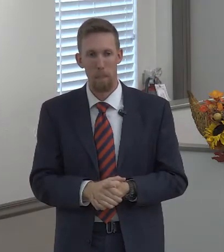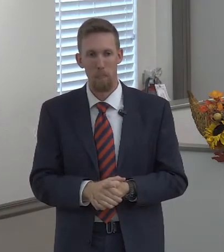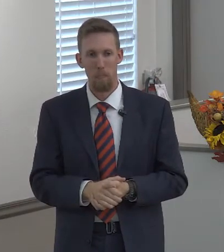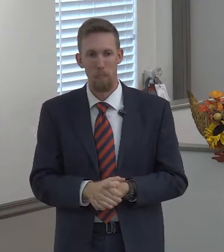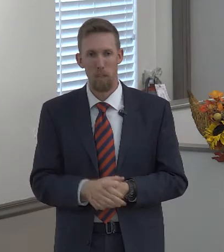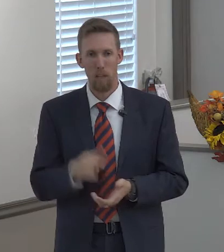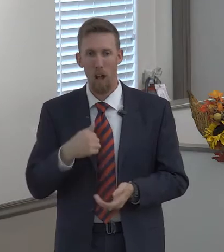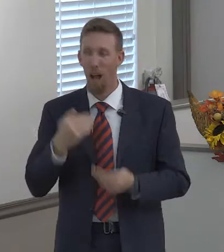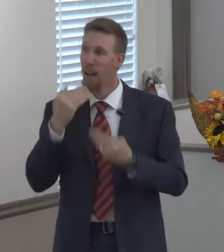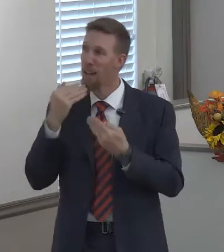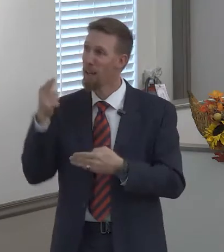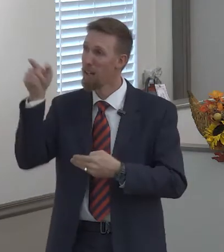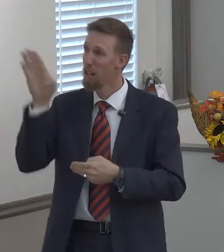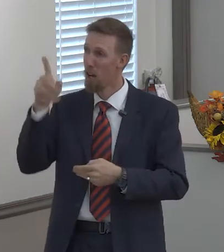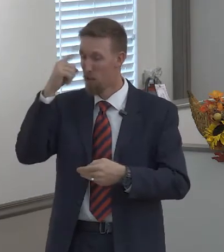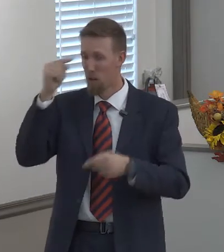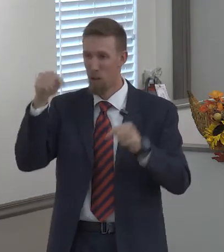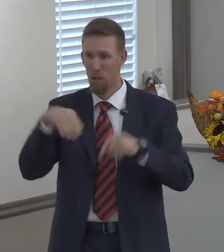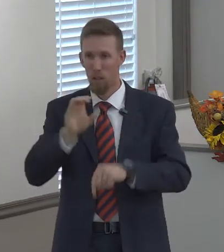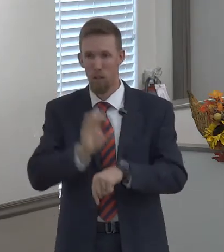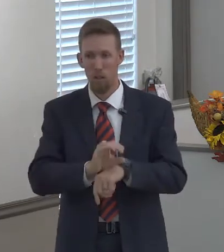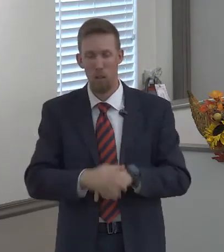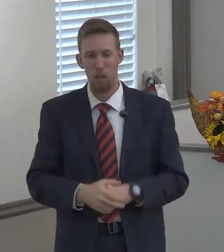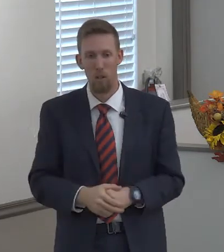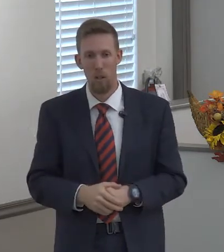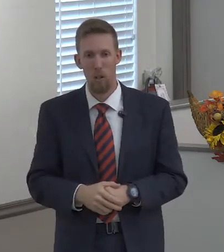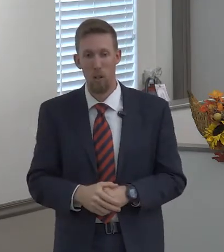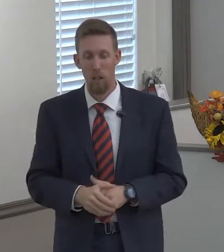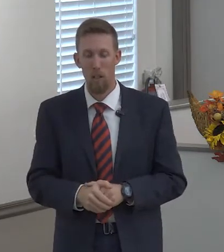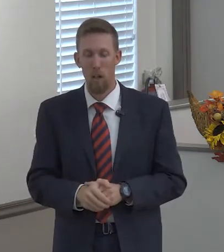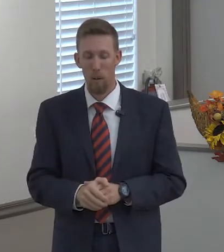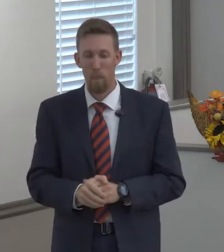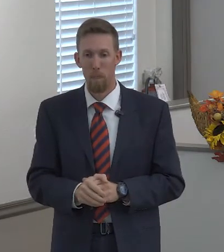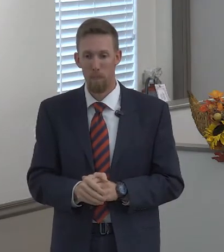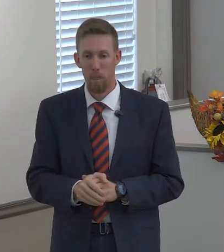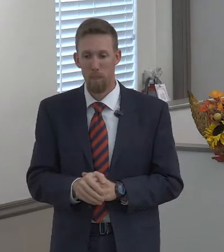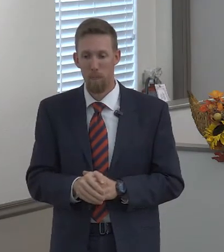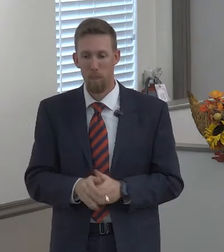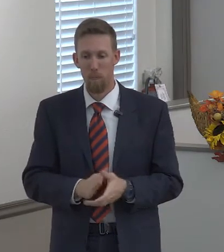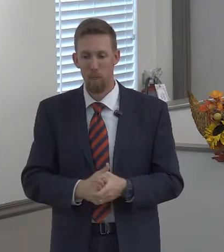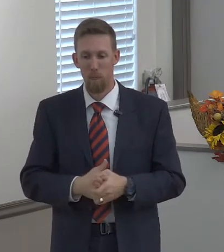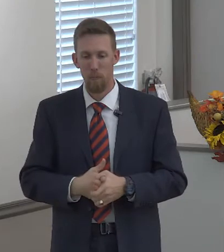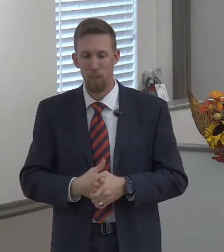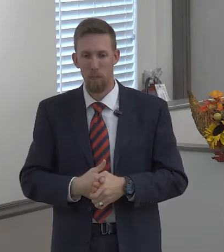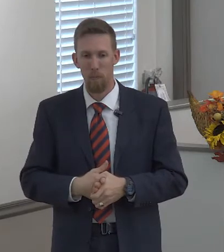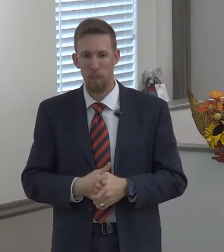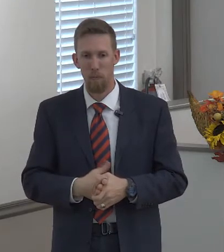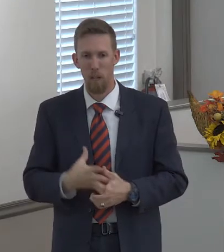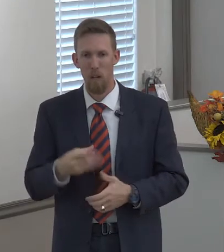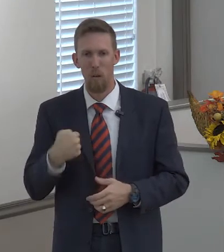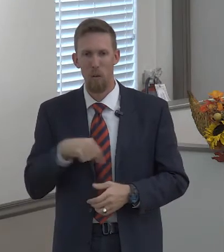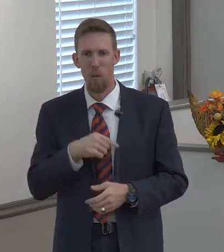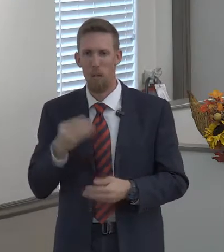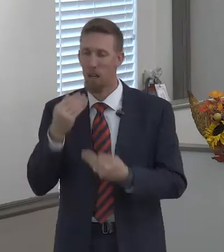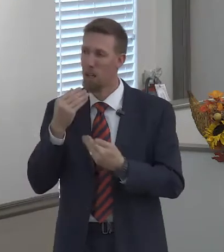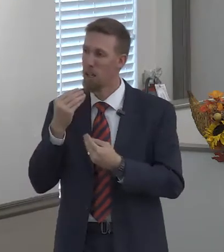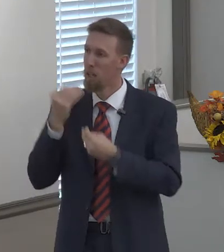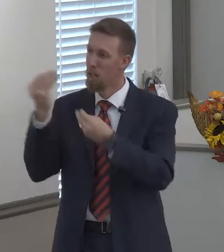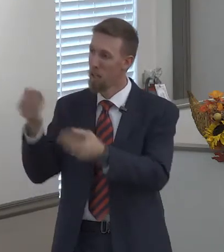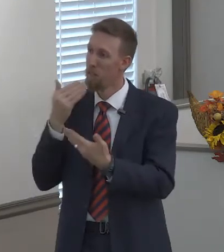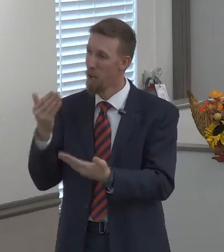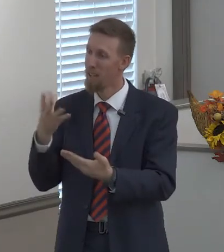die. I thought, but later someone said, you know, it is so sweet to hear